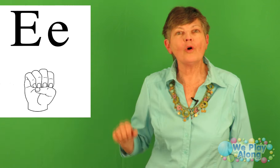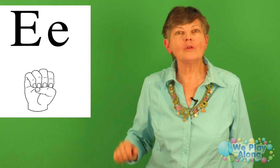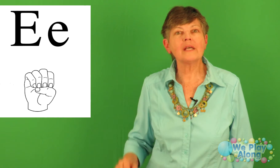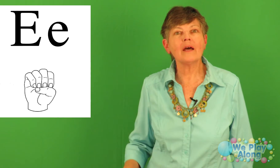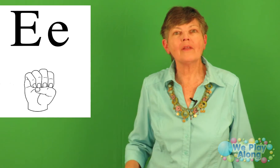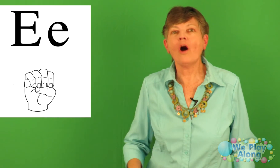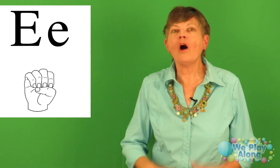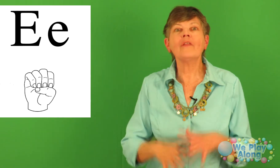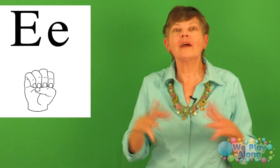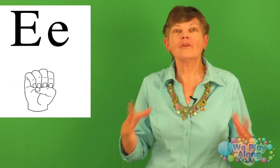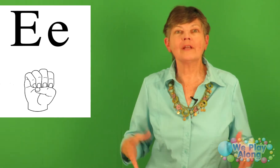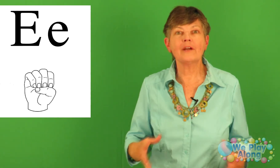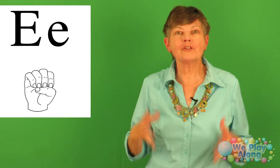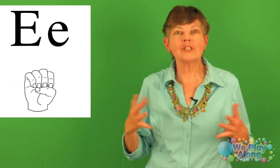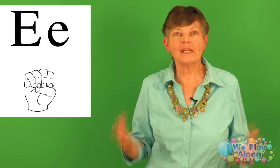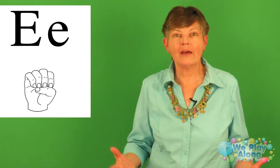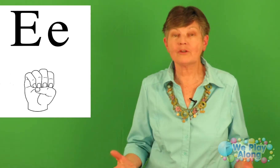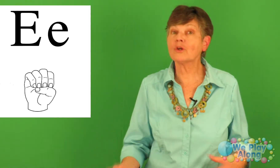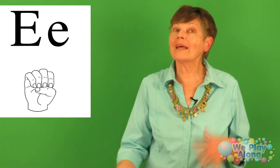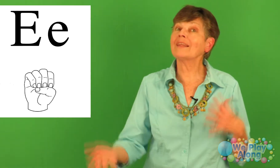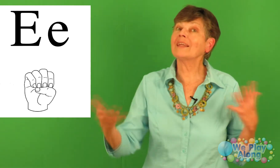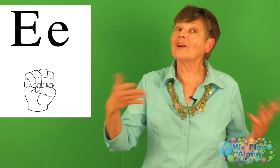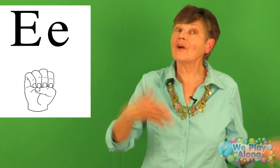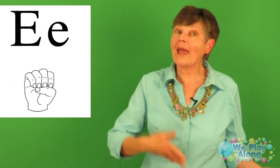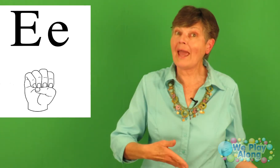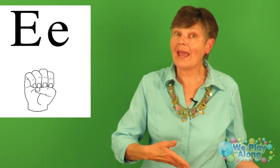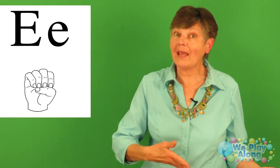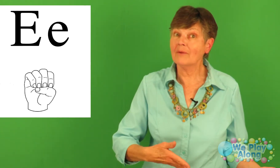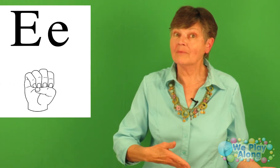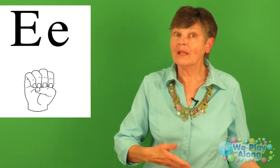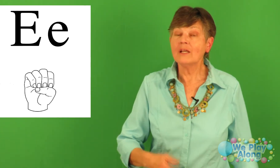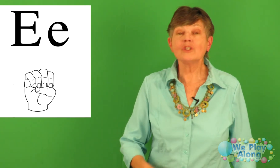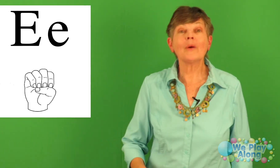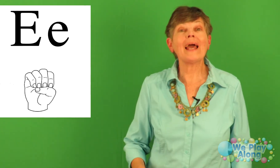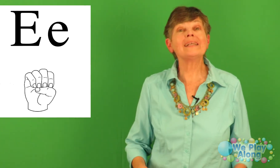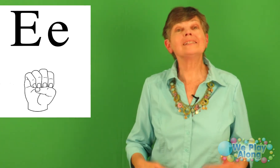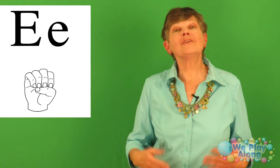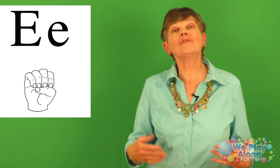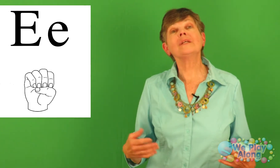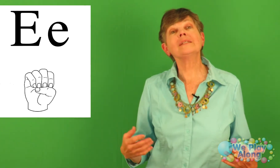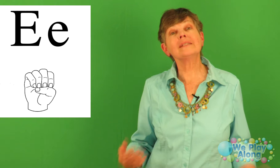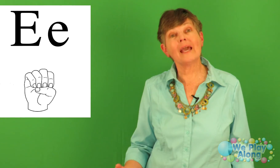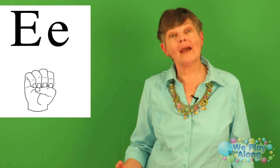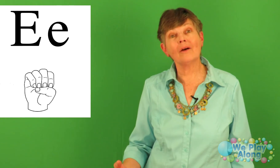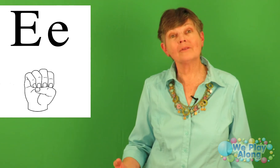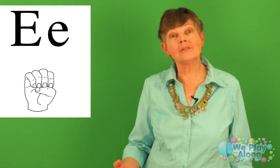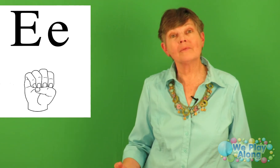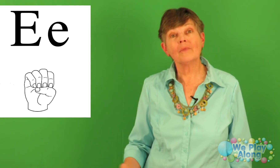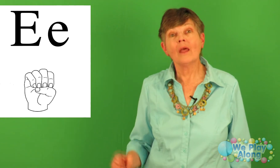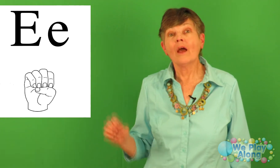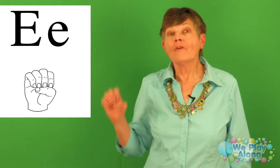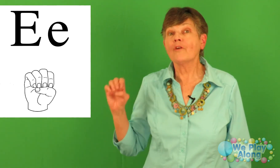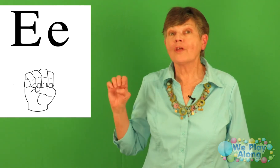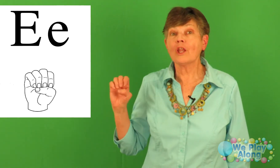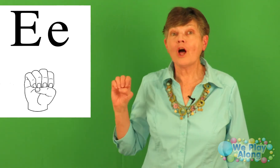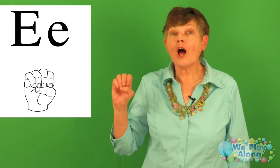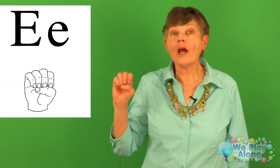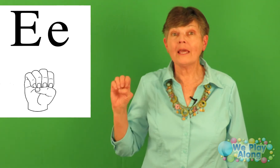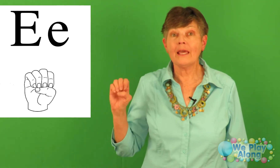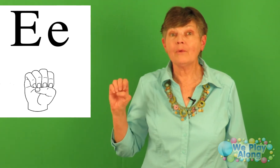holds all the other letters together. So like the letter A. So it has different sounds. For the long E, we're